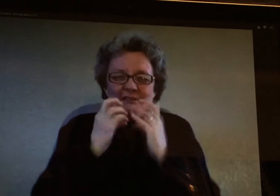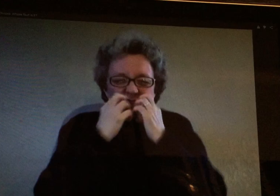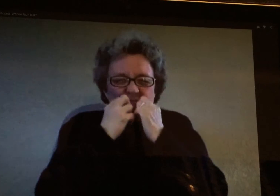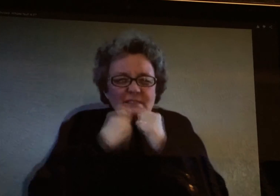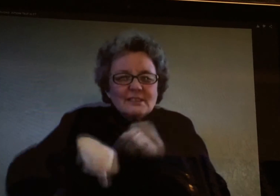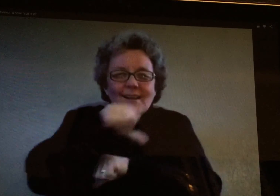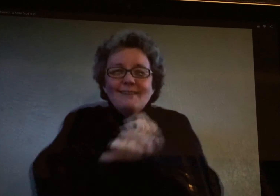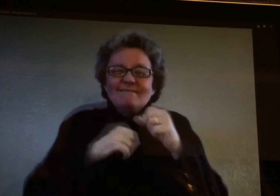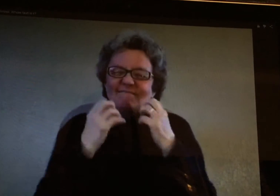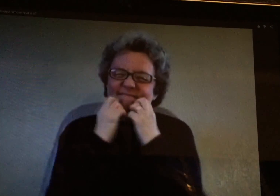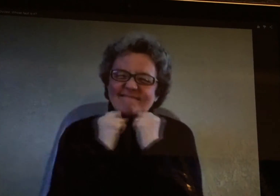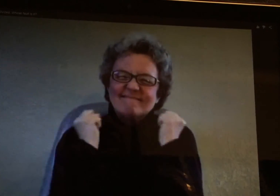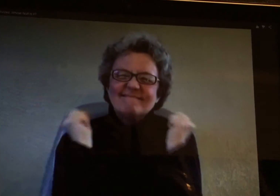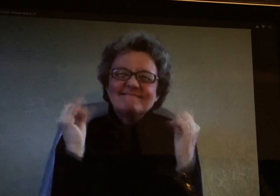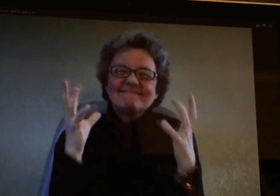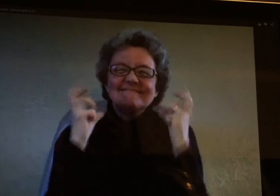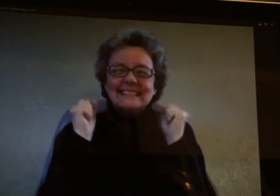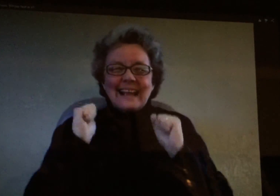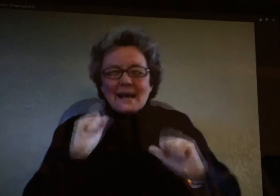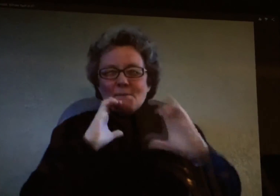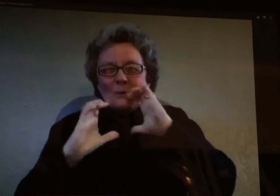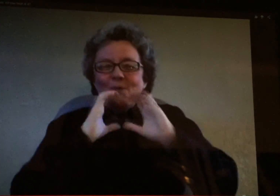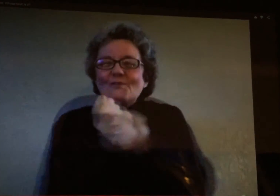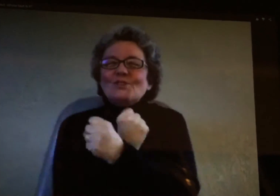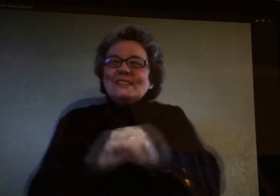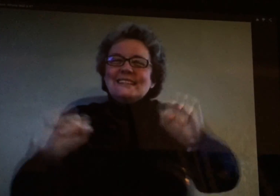from each other. We should respect each other. We should cherish